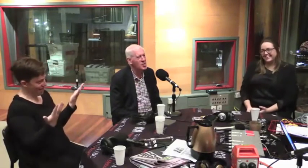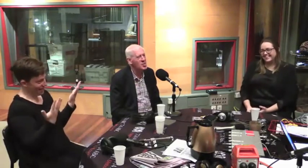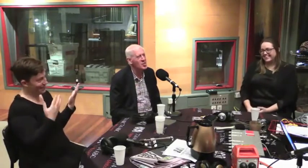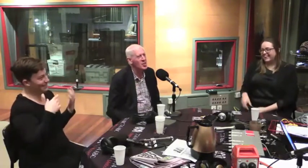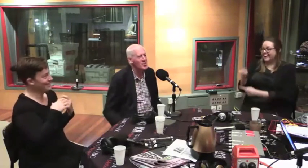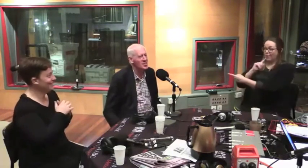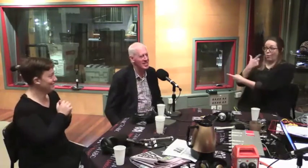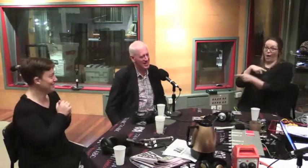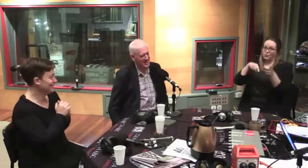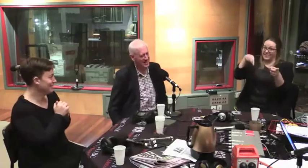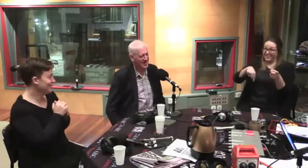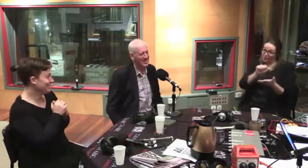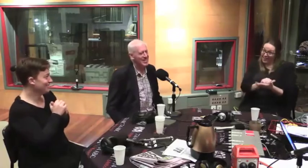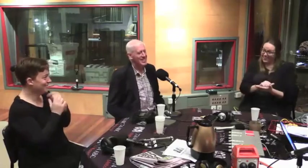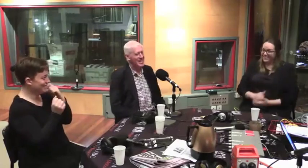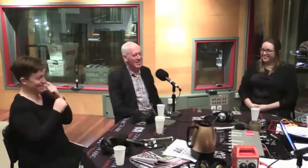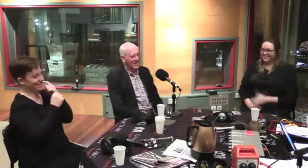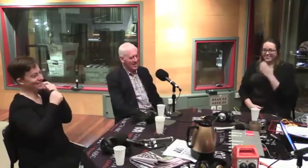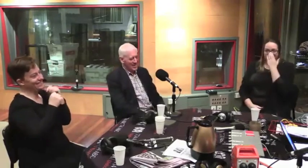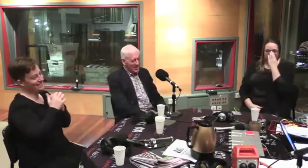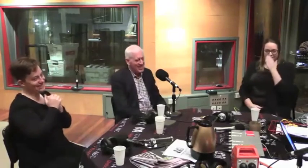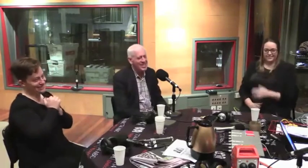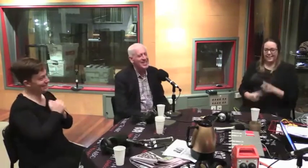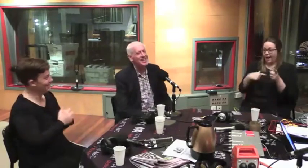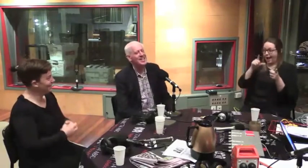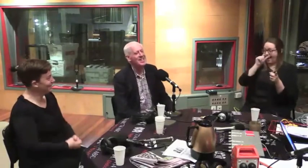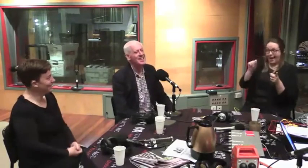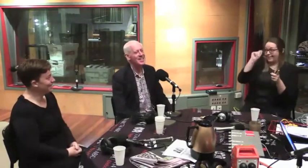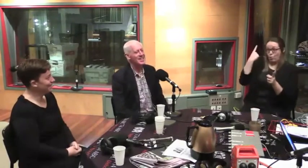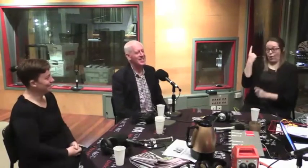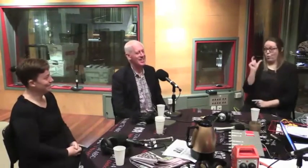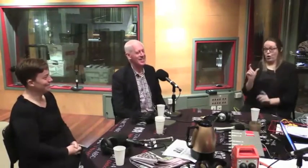Well. That's why Jacinta's here, isn't it? I can read one word.